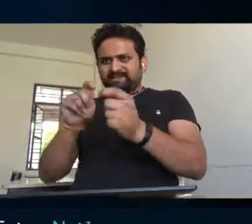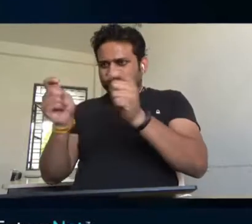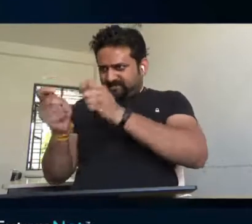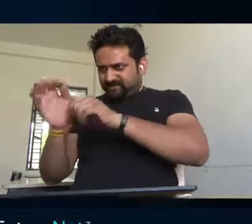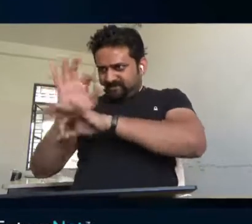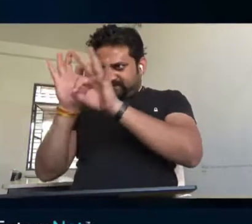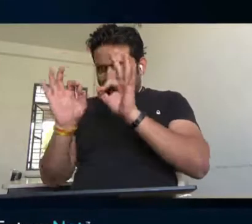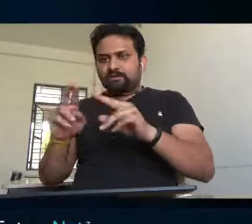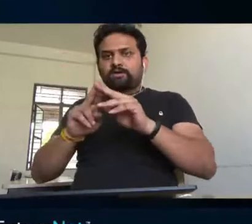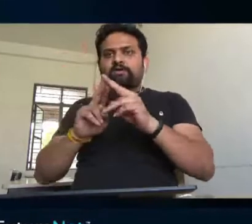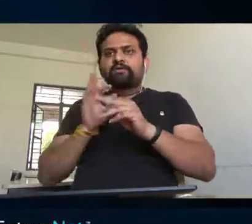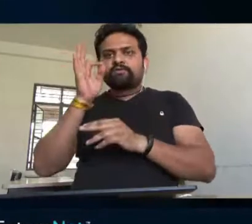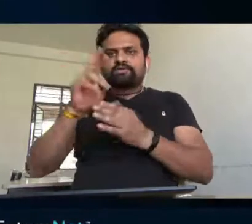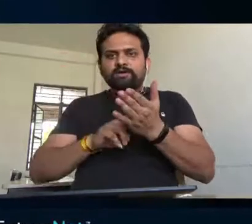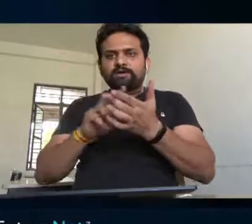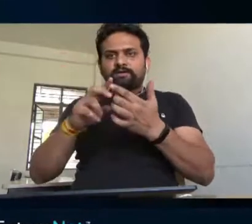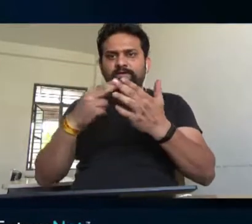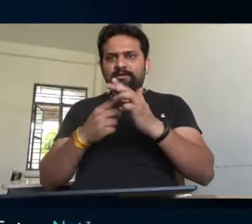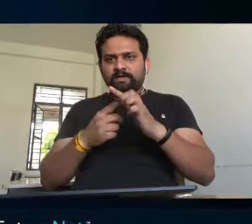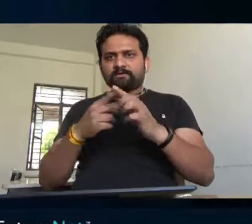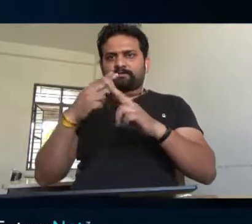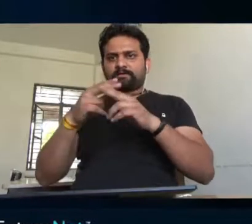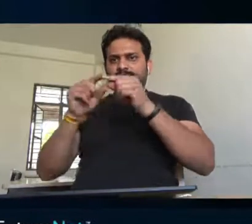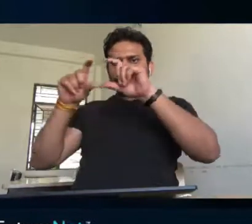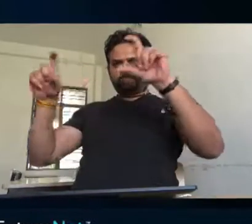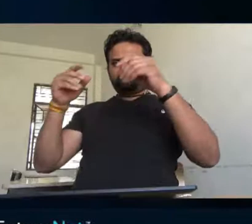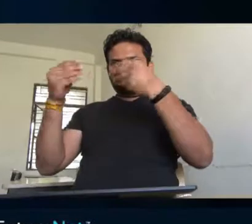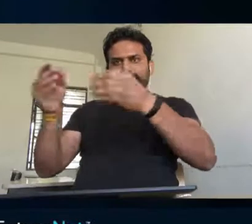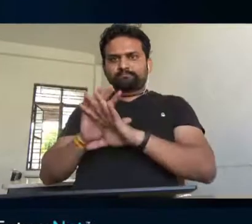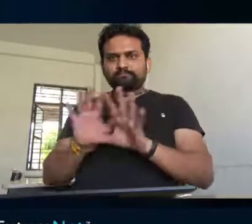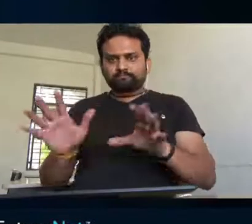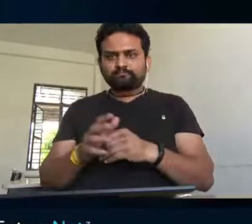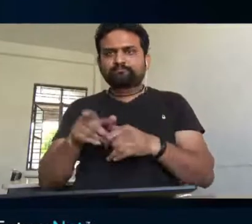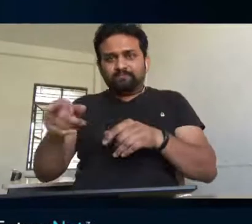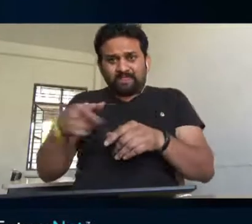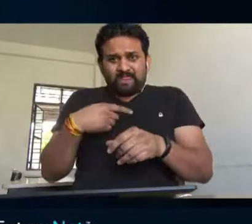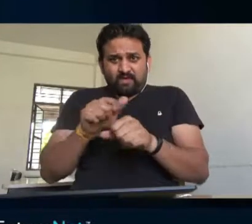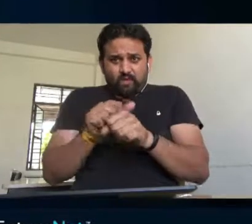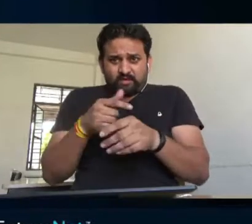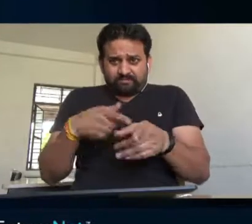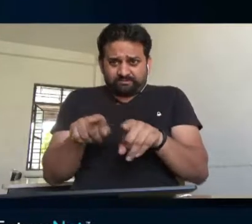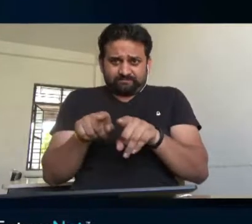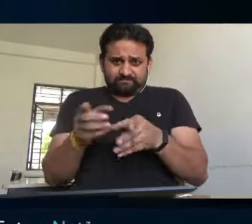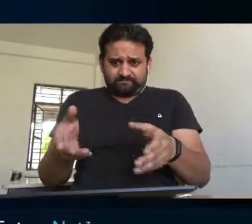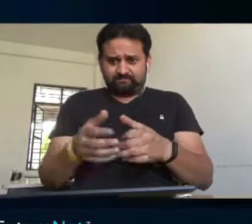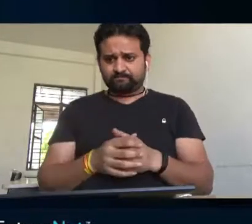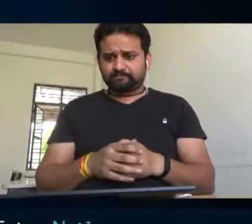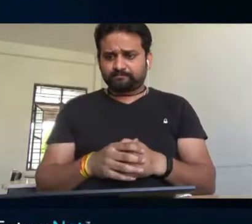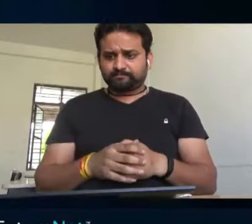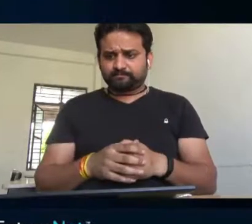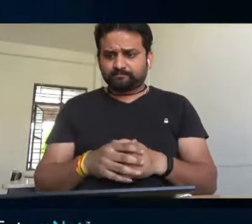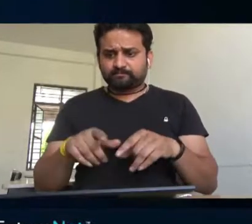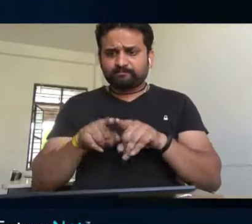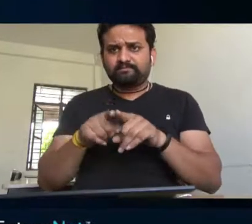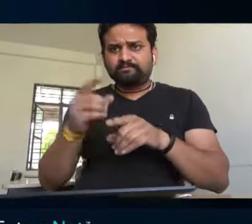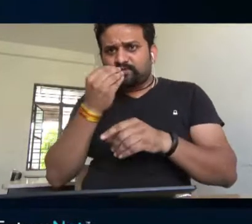an existing coffee shop or whatever. And like in Kiev, they only change the branding, and then you can handle it in